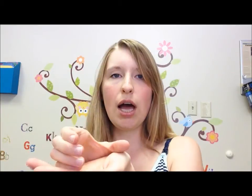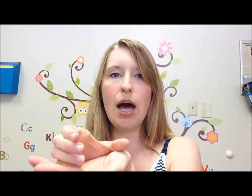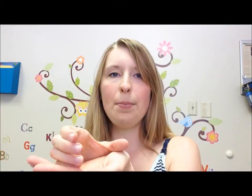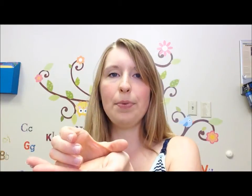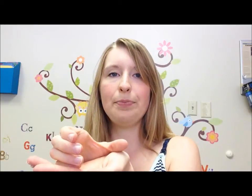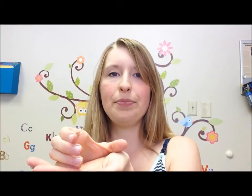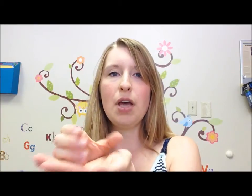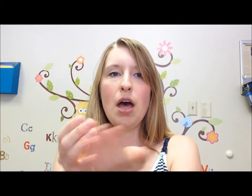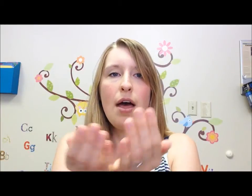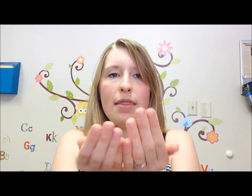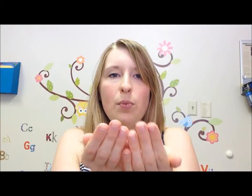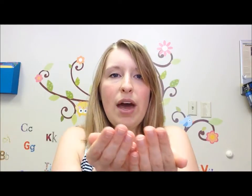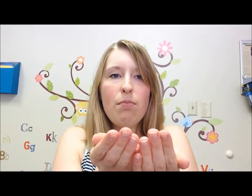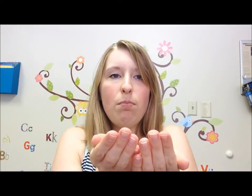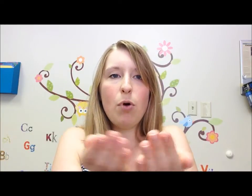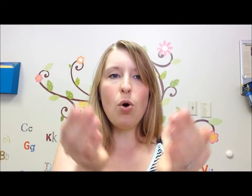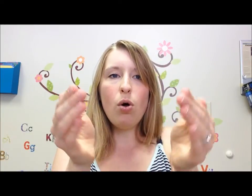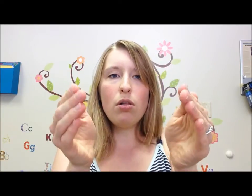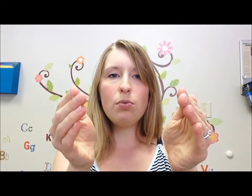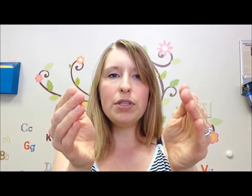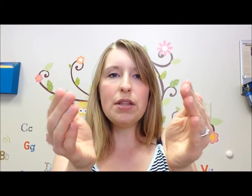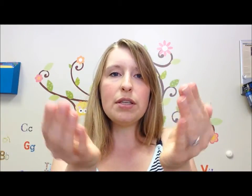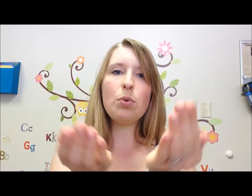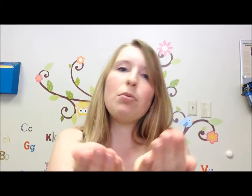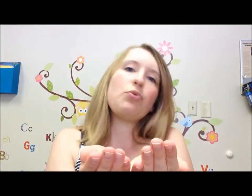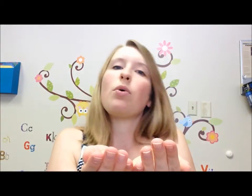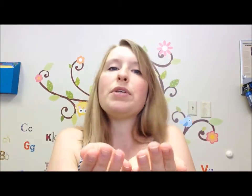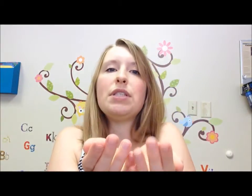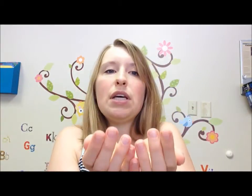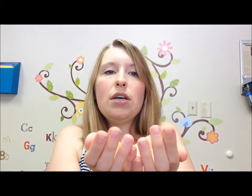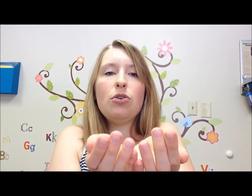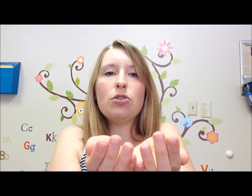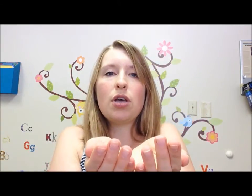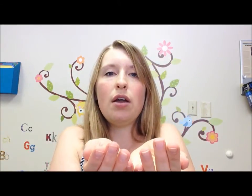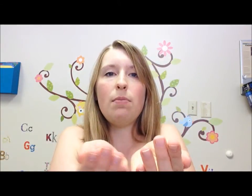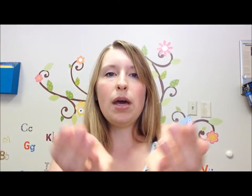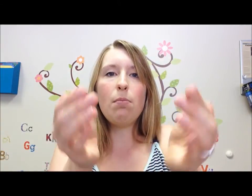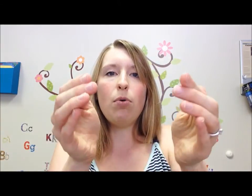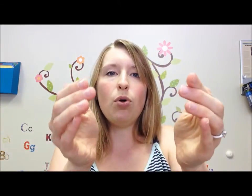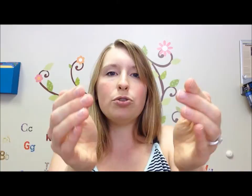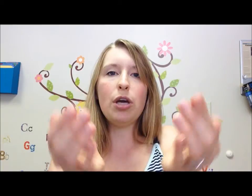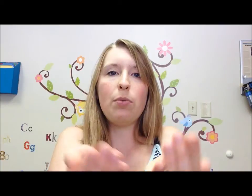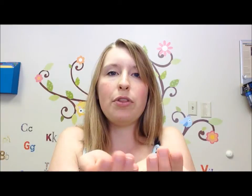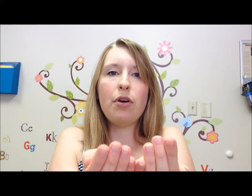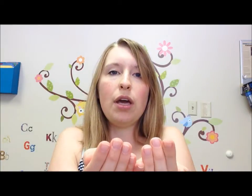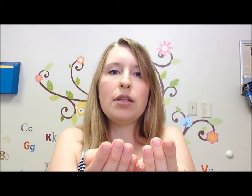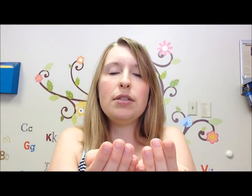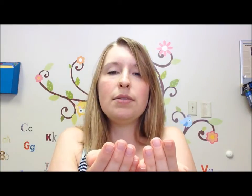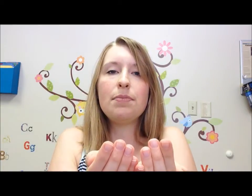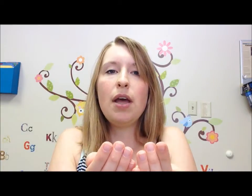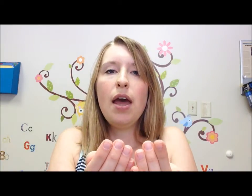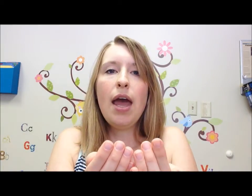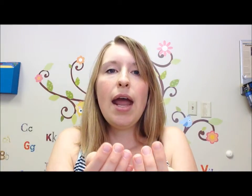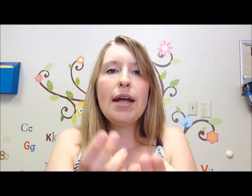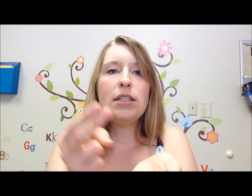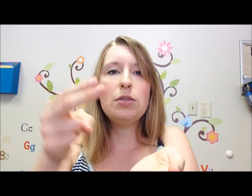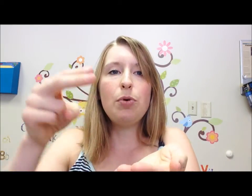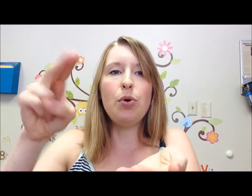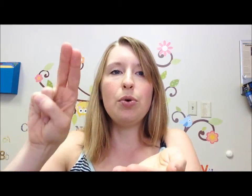Cup. Then we have bowl. We did this one before with sink. You just kind of make a bowl shape with your hands. And spoon. You're